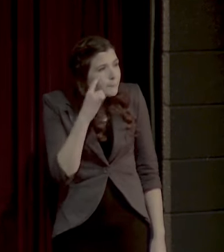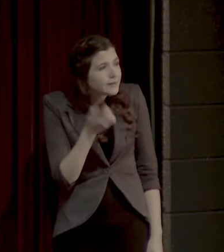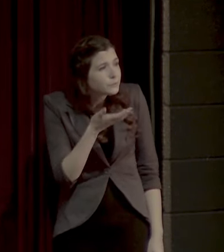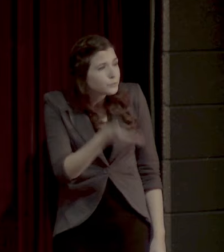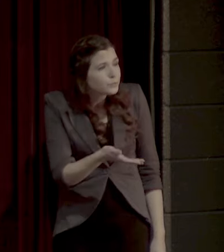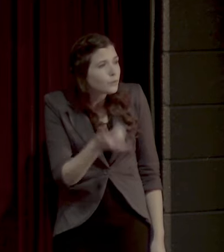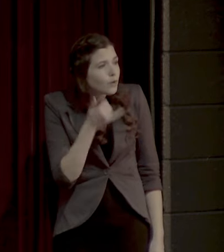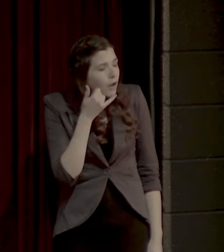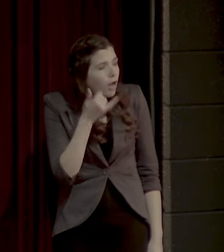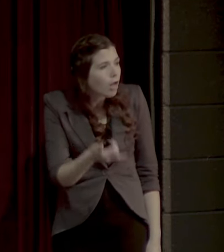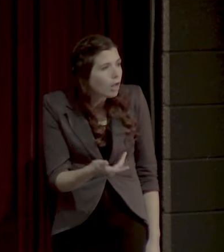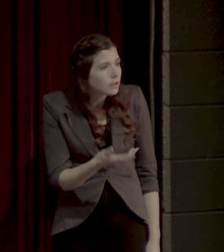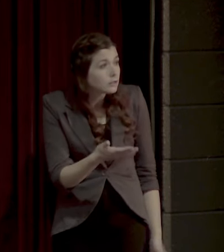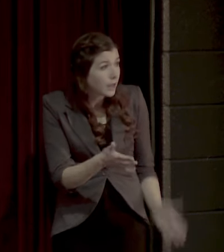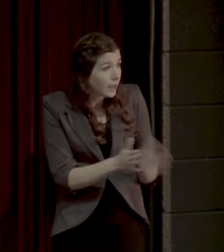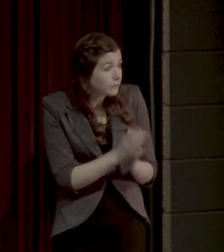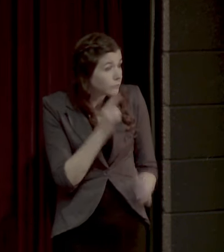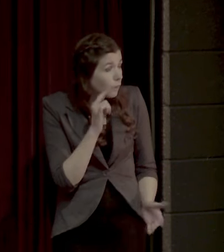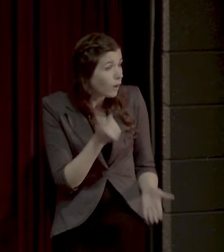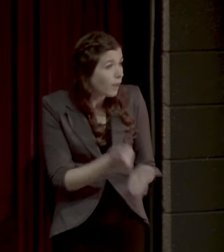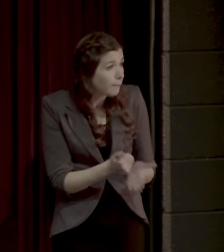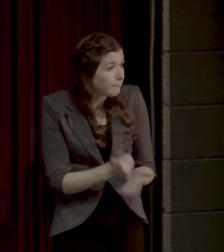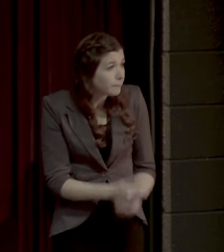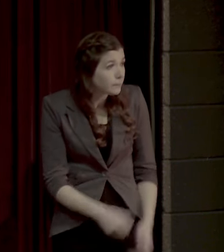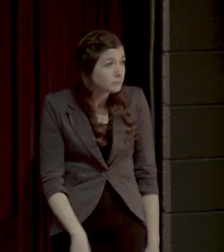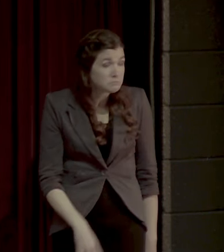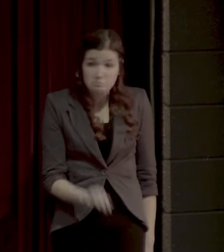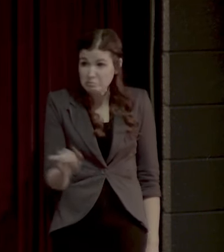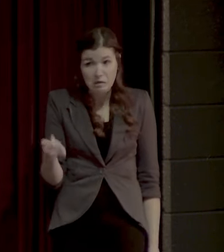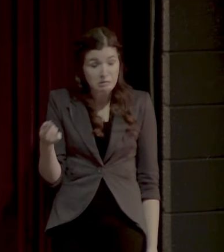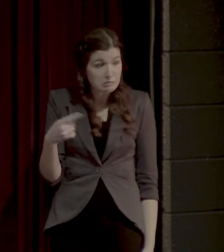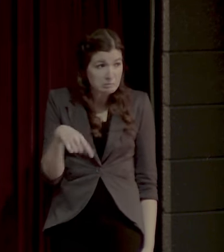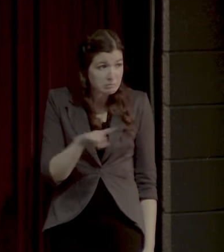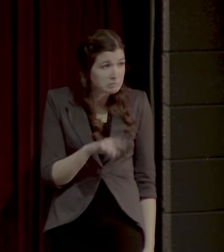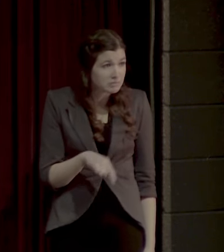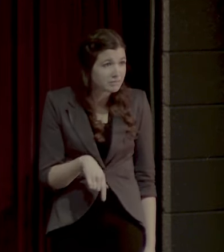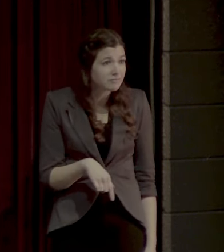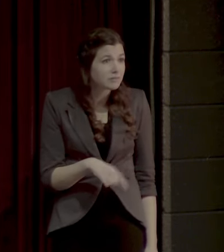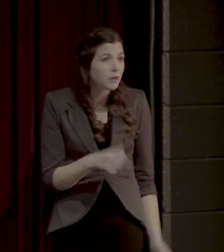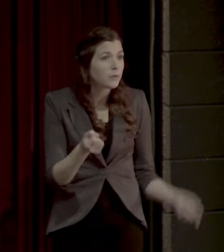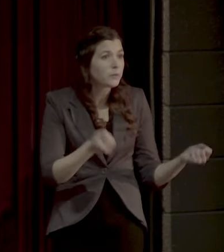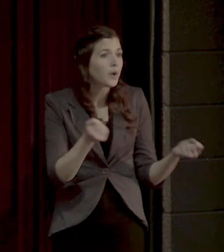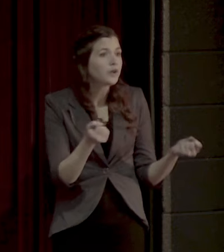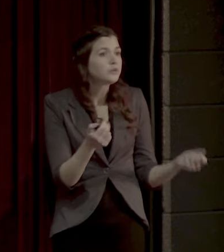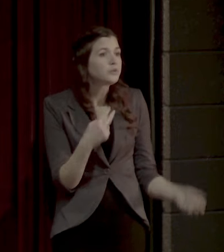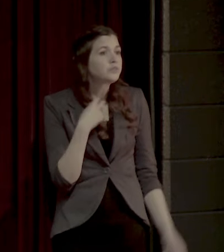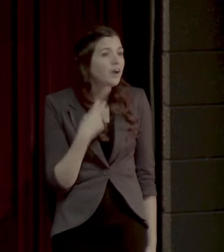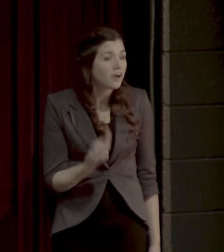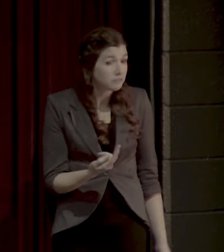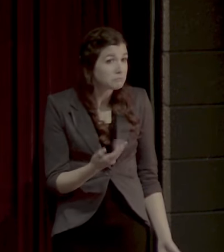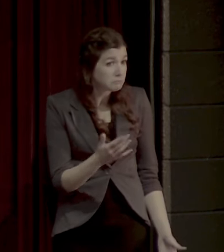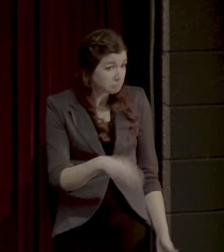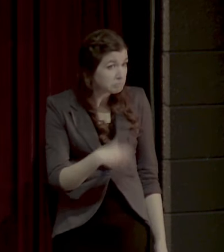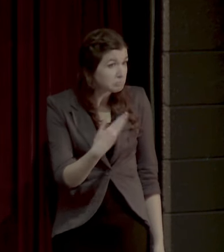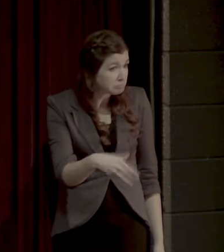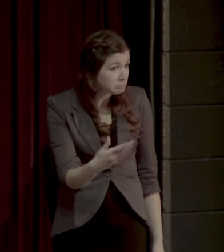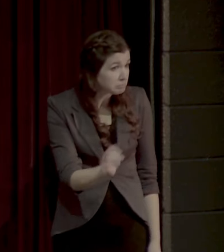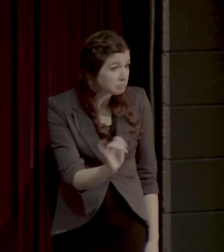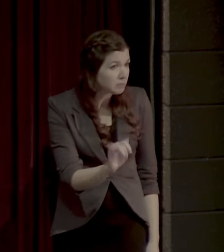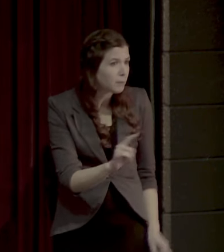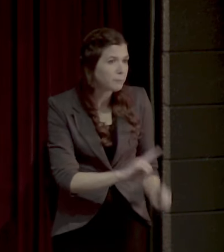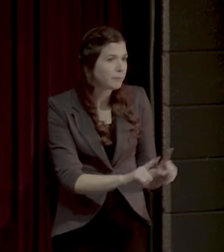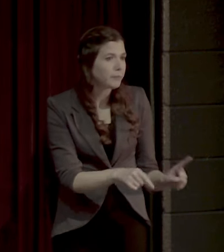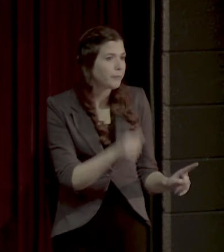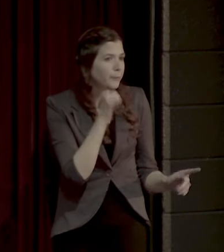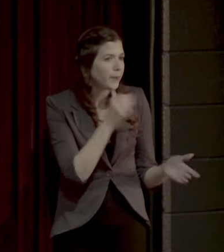"Because you called and asked for help. The other guys out here, they get their tractors stuck in the mud sometimes too. But